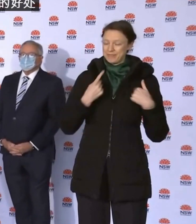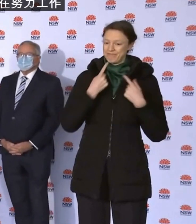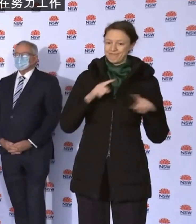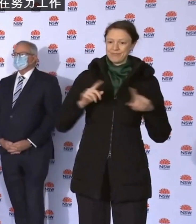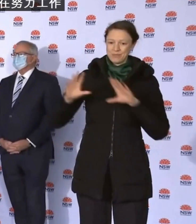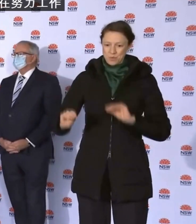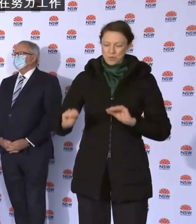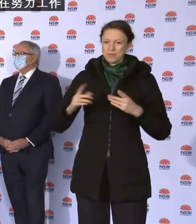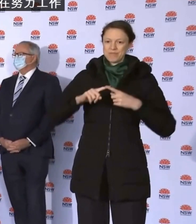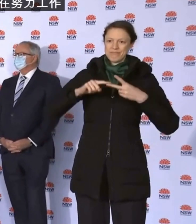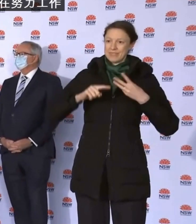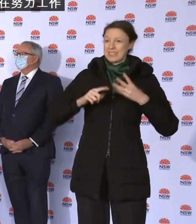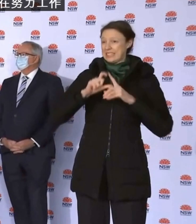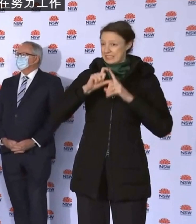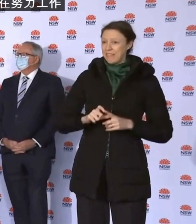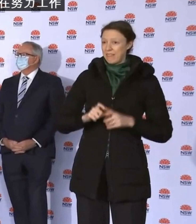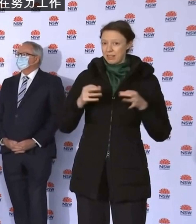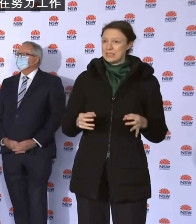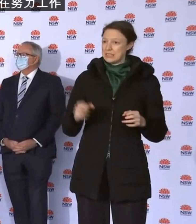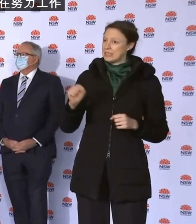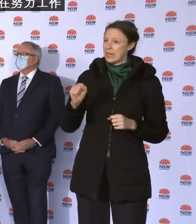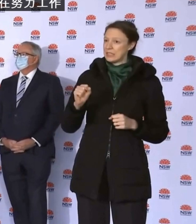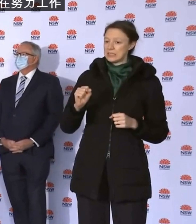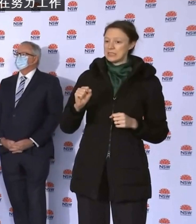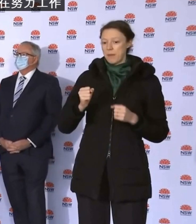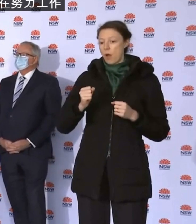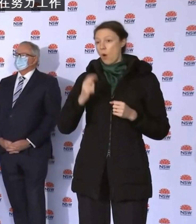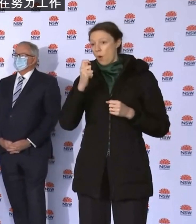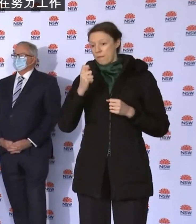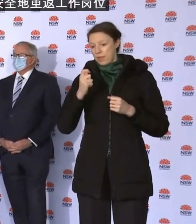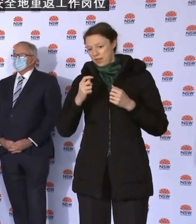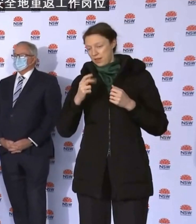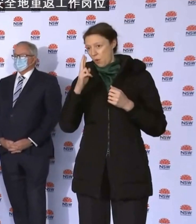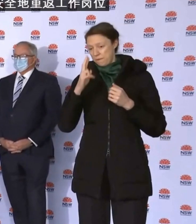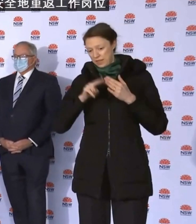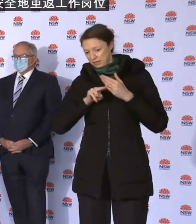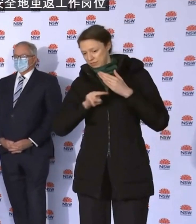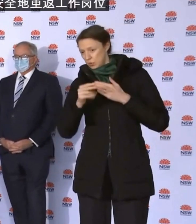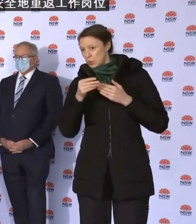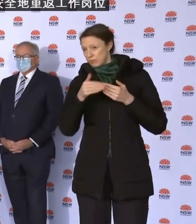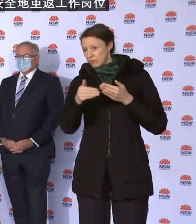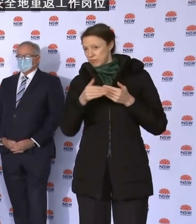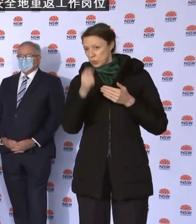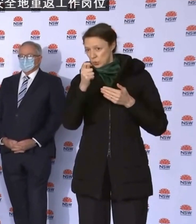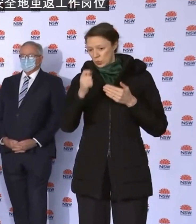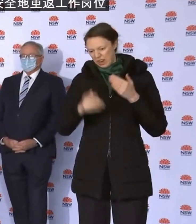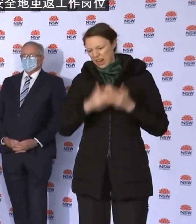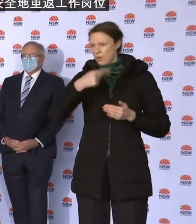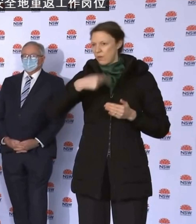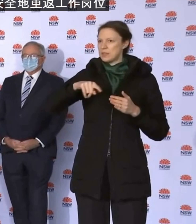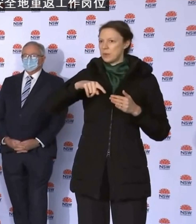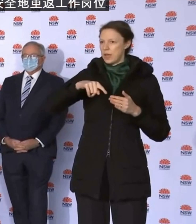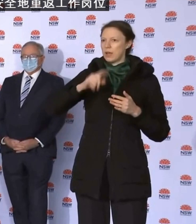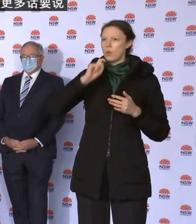difficult decisions. But I do want to stress that the government is also working very hard with our communities to make sure people can go back to